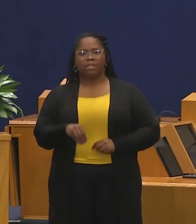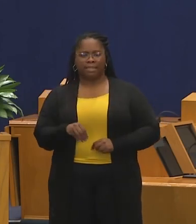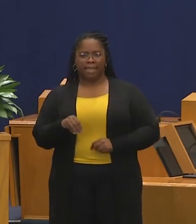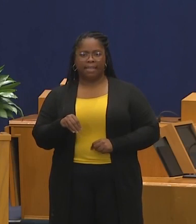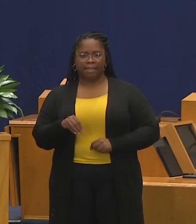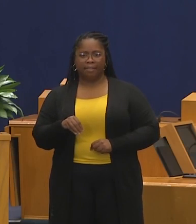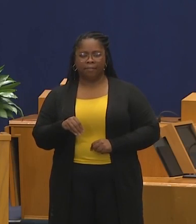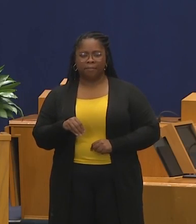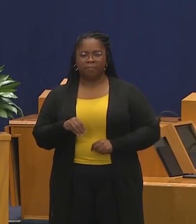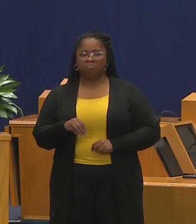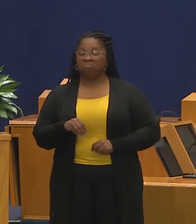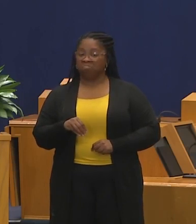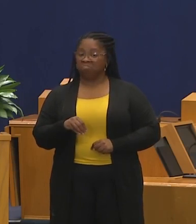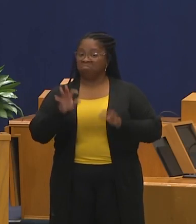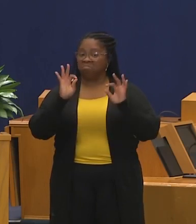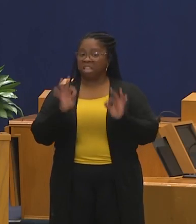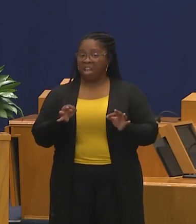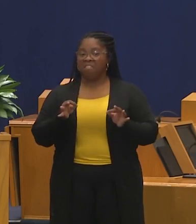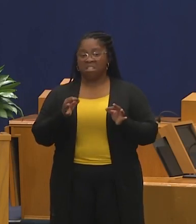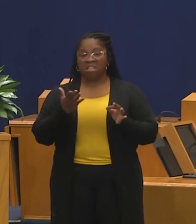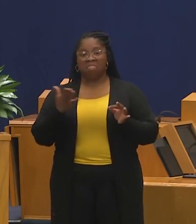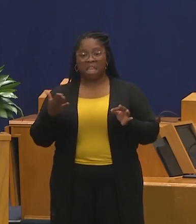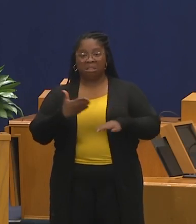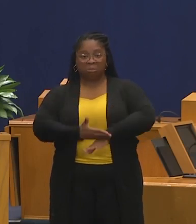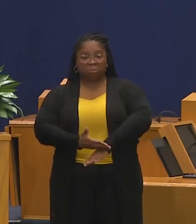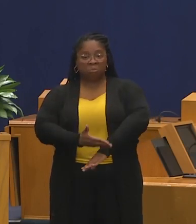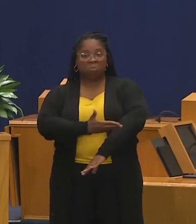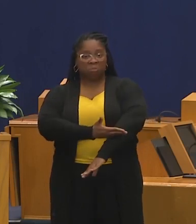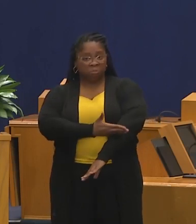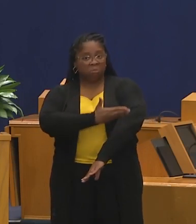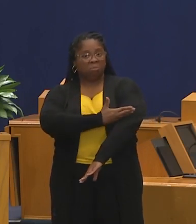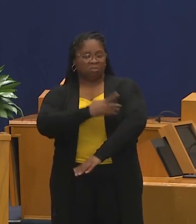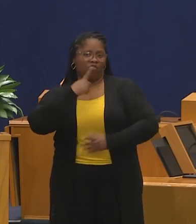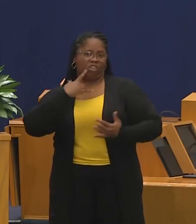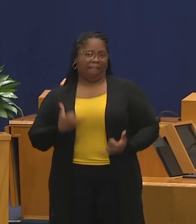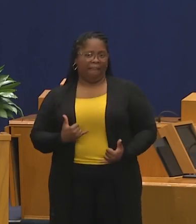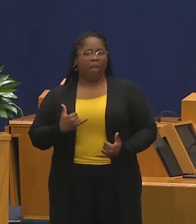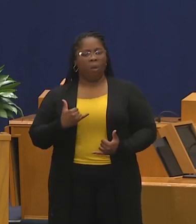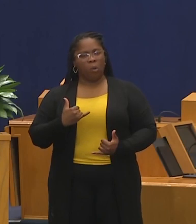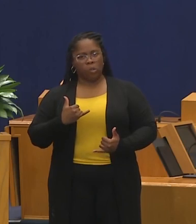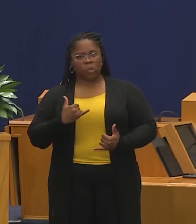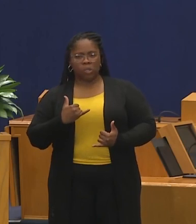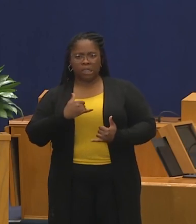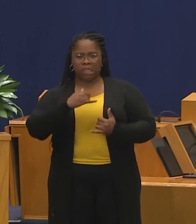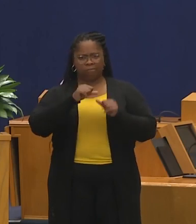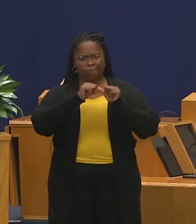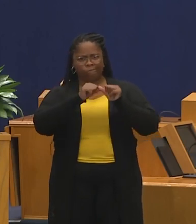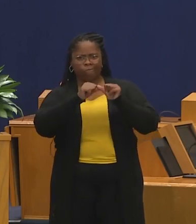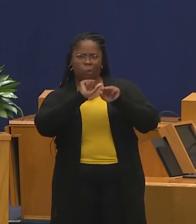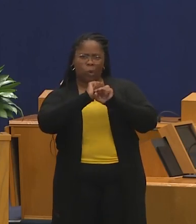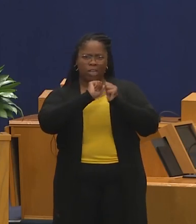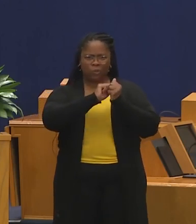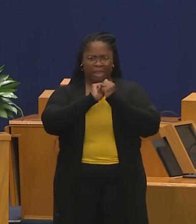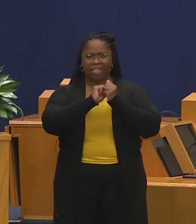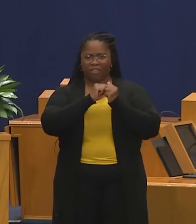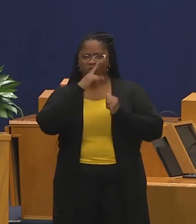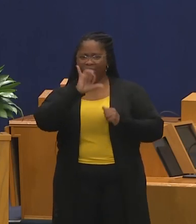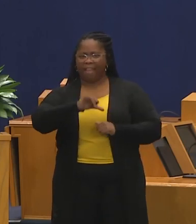period. So definitely things are changing for the better for now. So we just have to keep working together in that